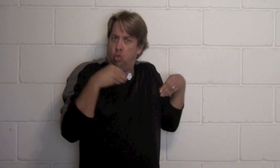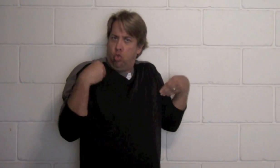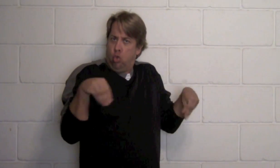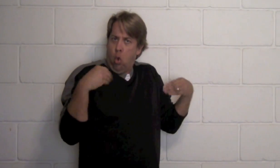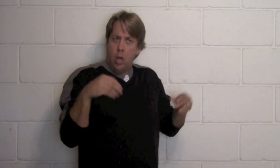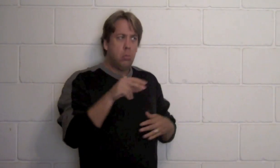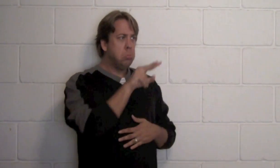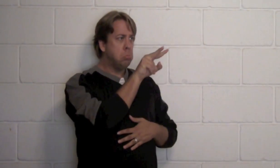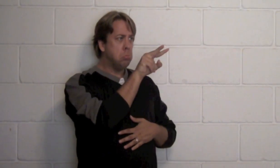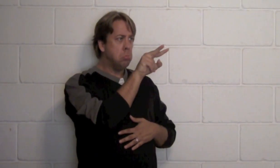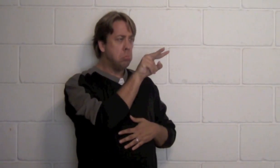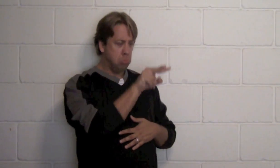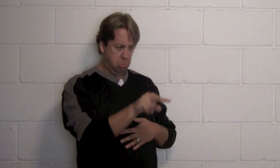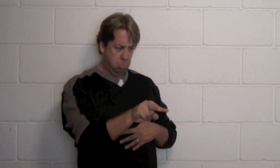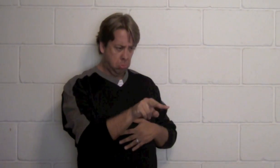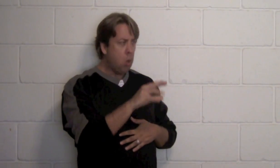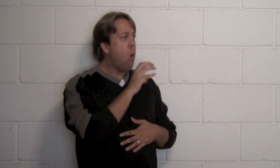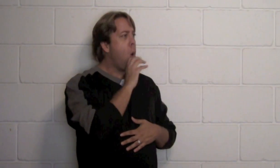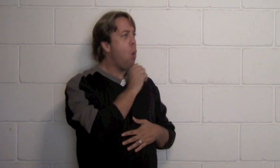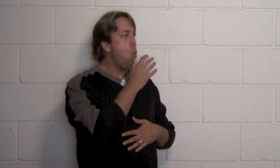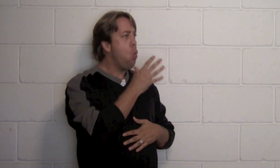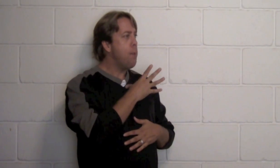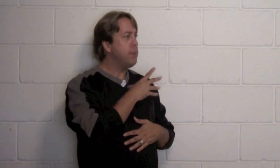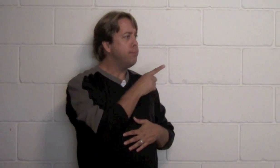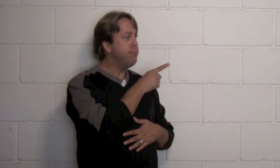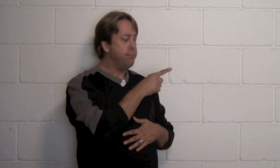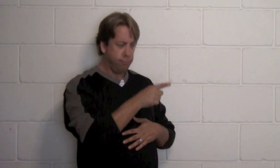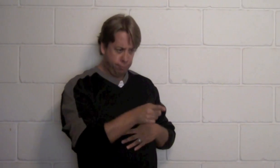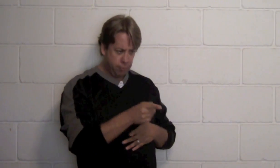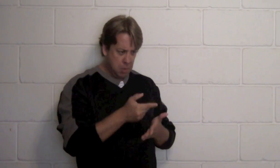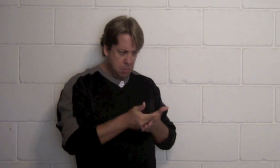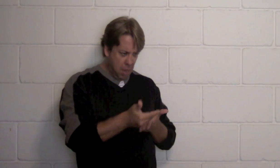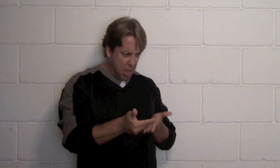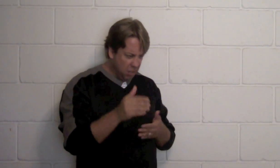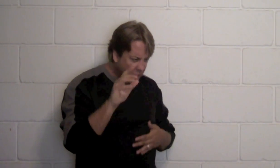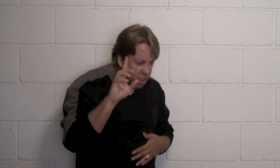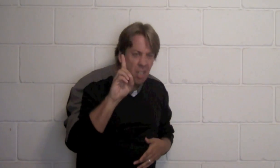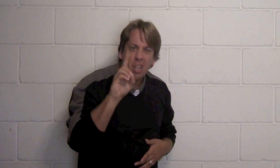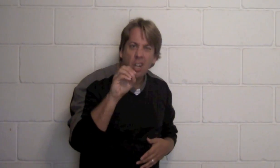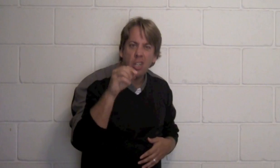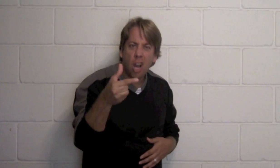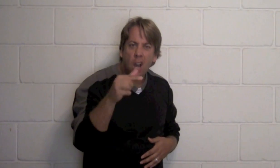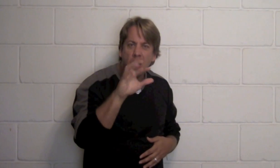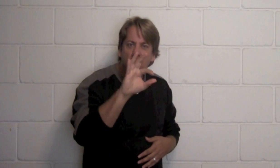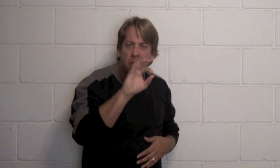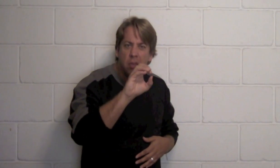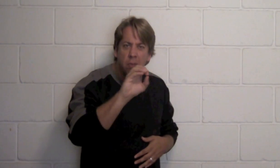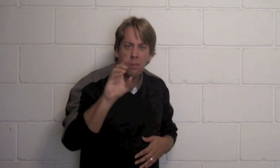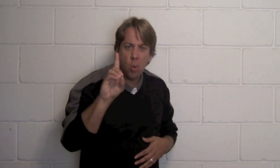The owner of the store noticed that she grabbed a can of dog food.